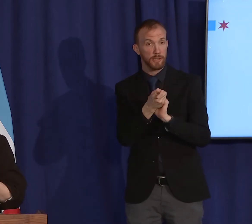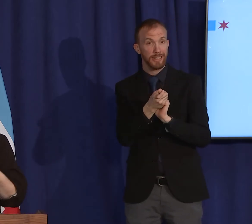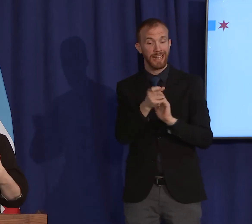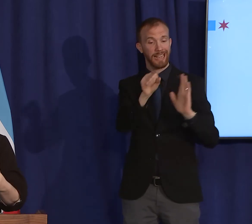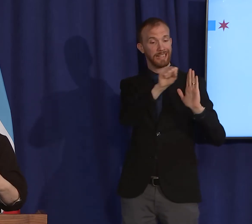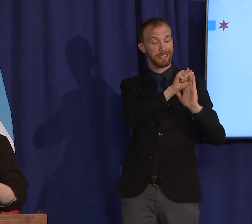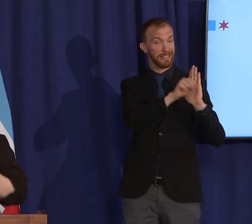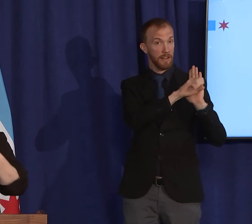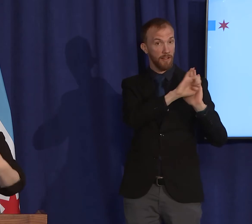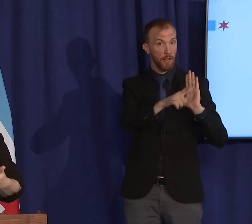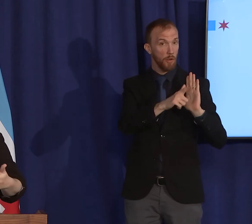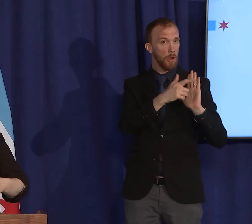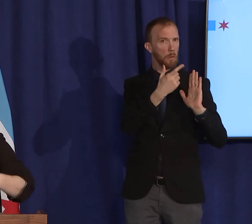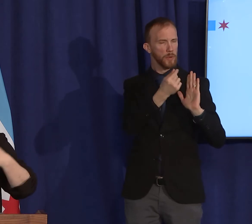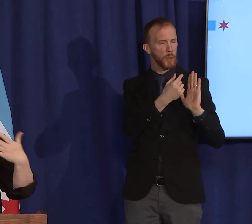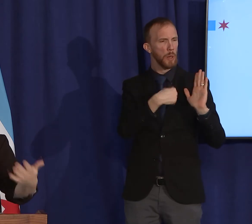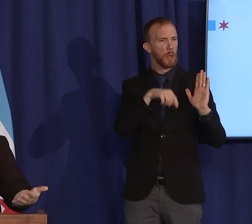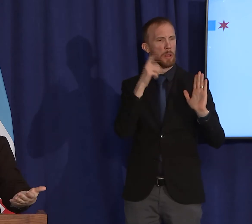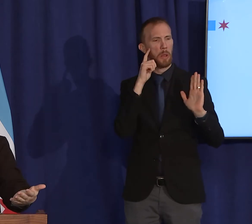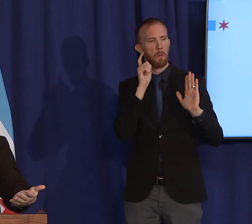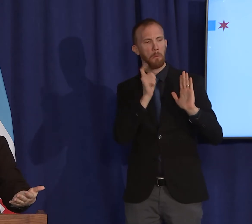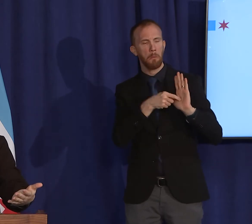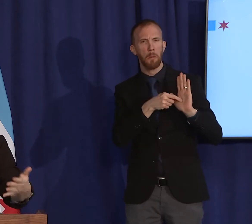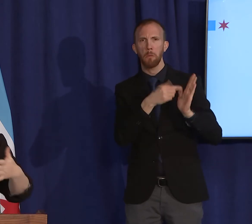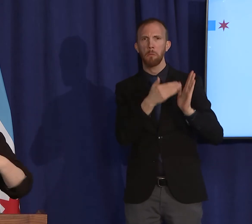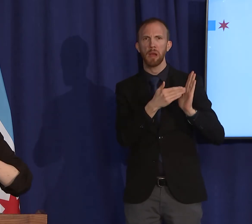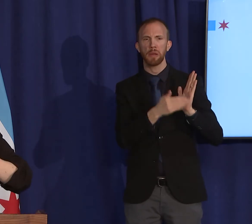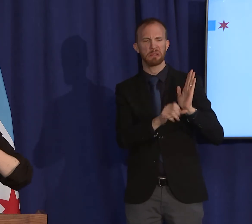appropriately recognized that there are some settings, for example,